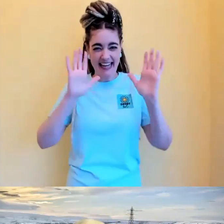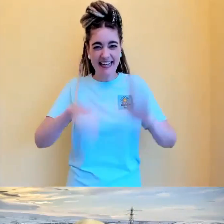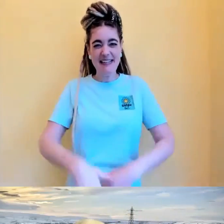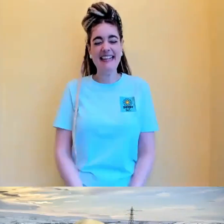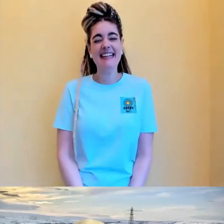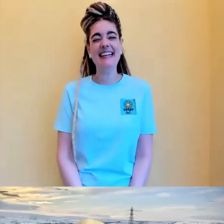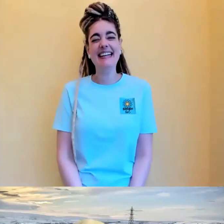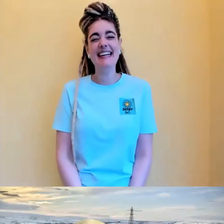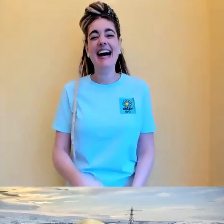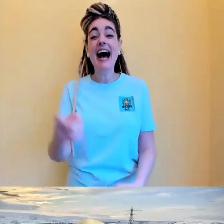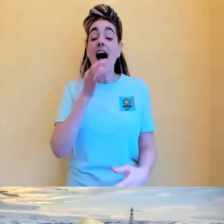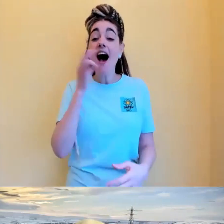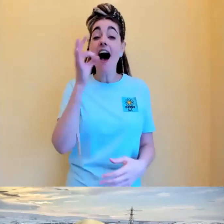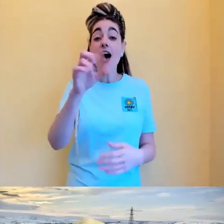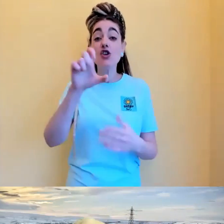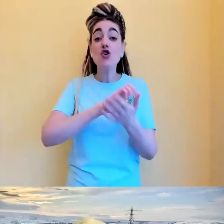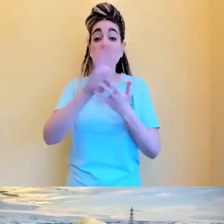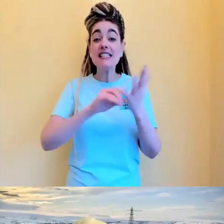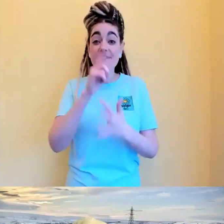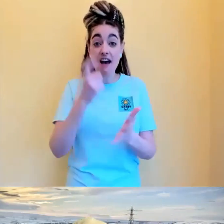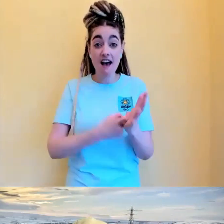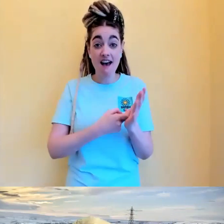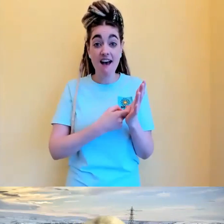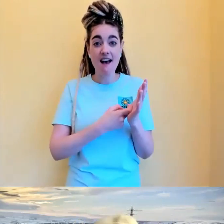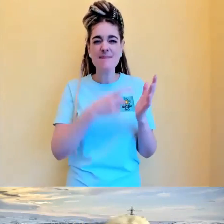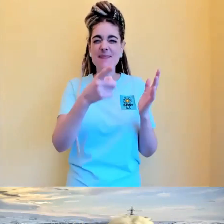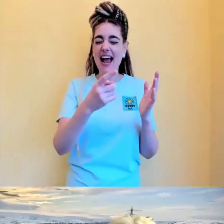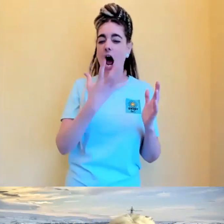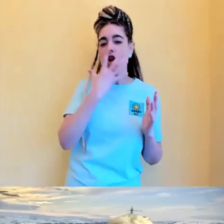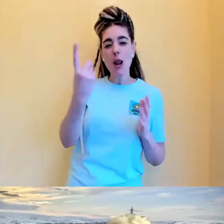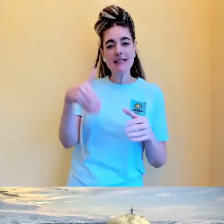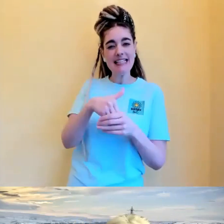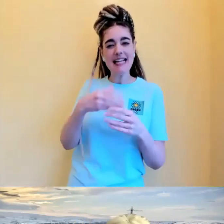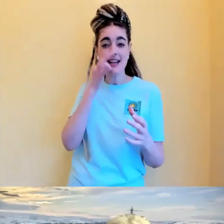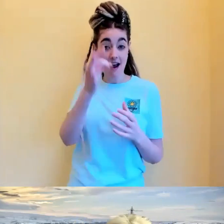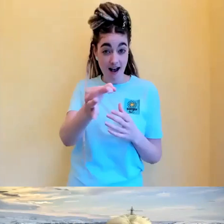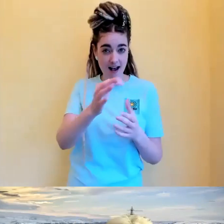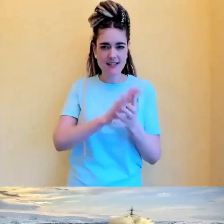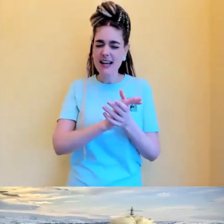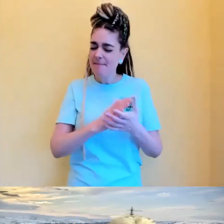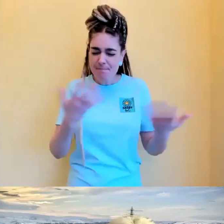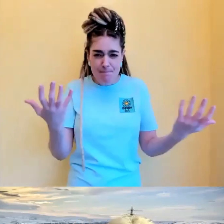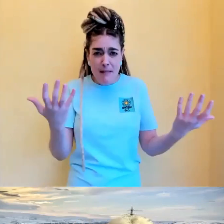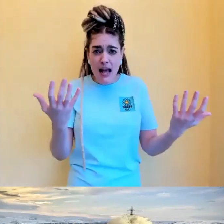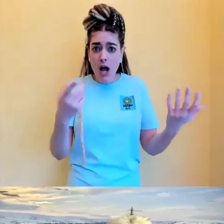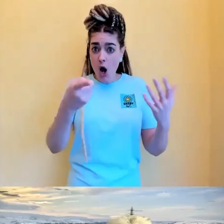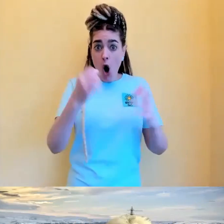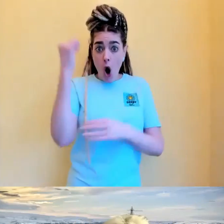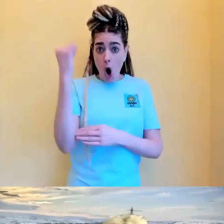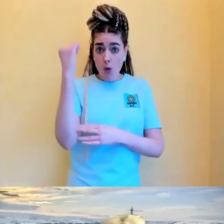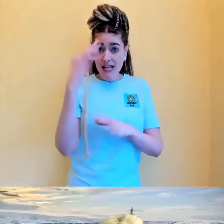for Christopher, again from another anonymous attendee, saying, have you had any response from hotel chains? Have they